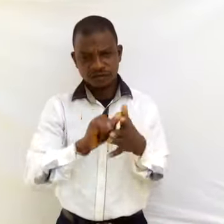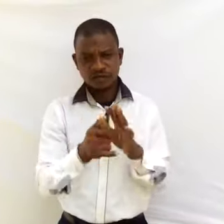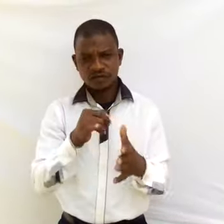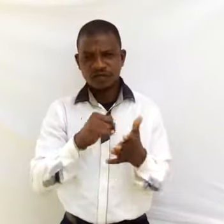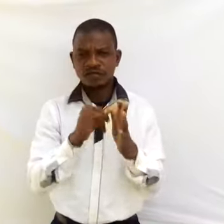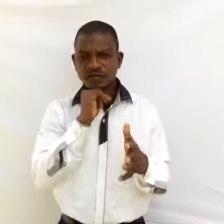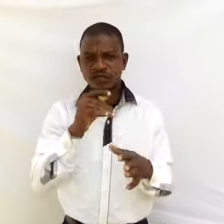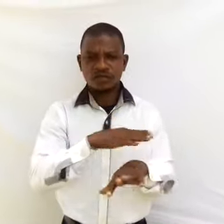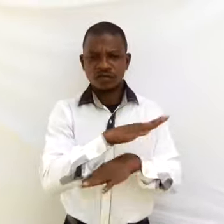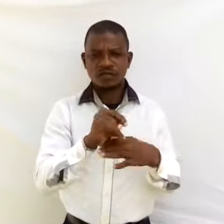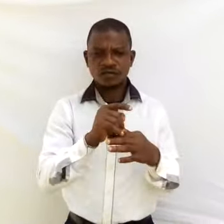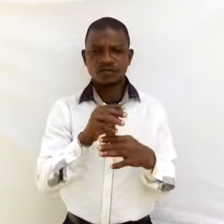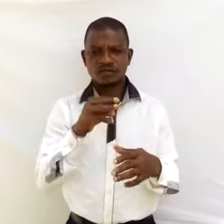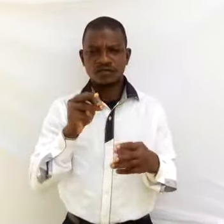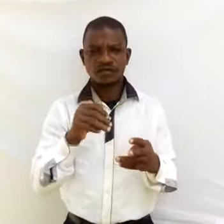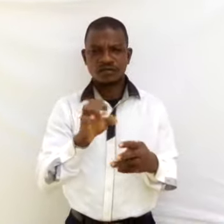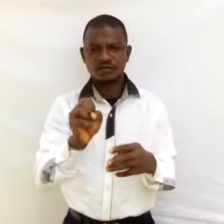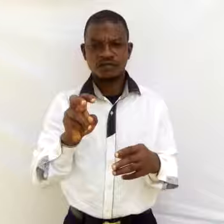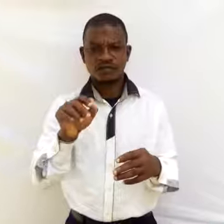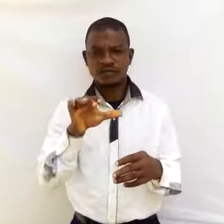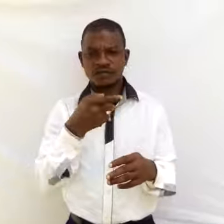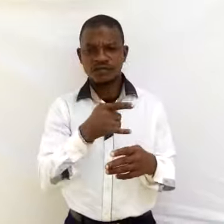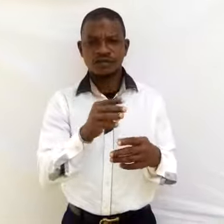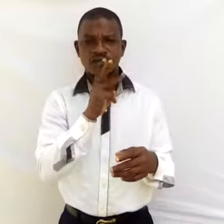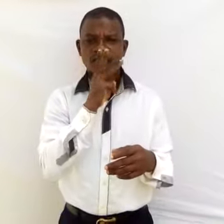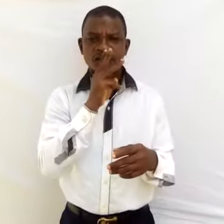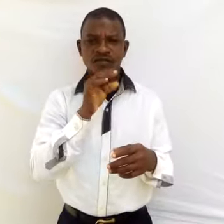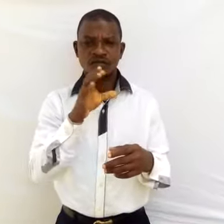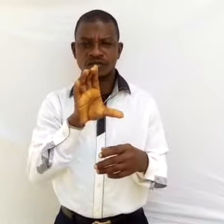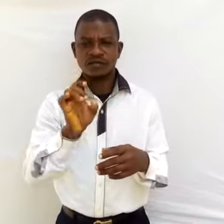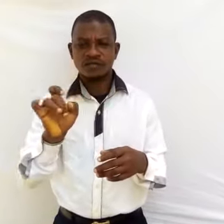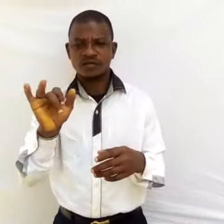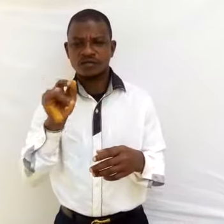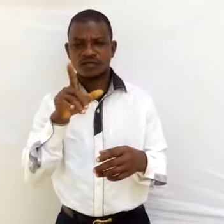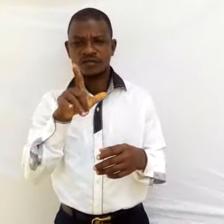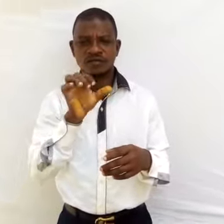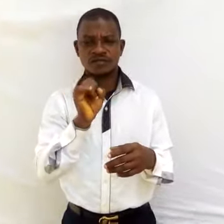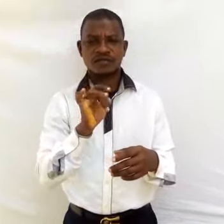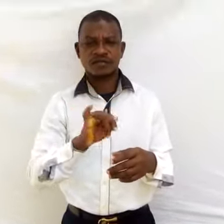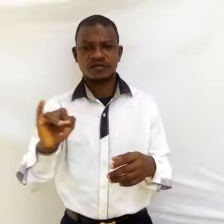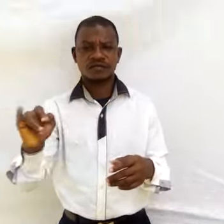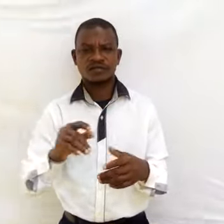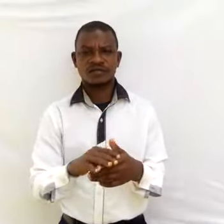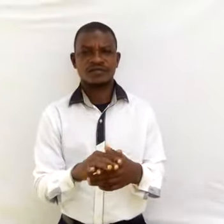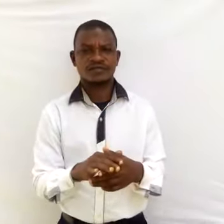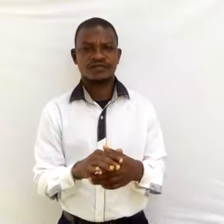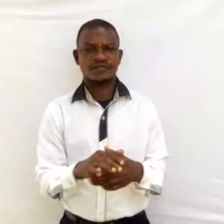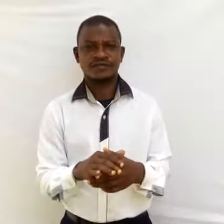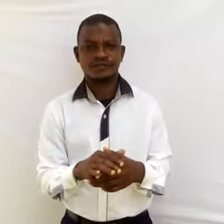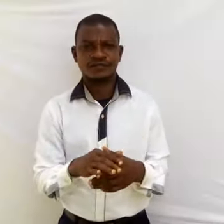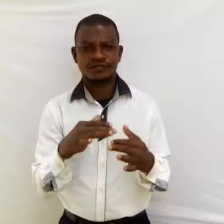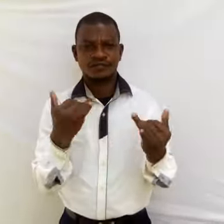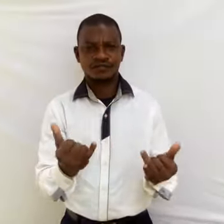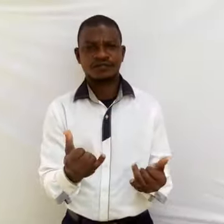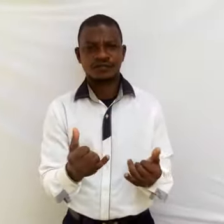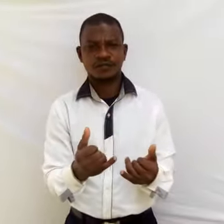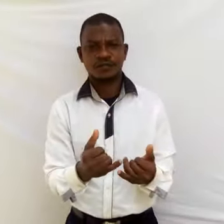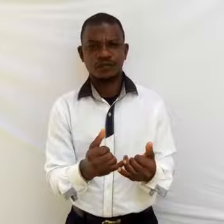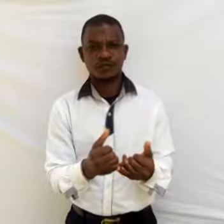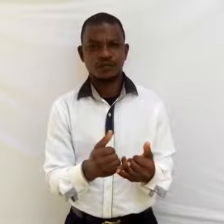main mechanism of water cycling. Now,